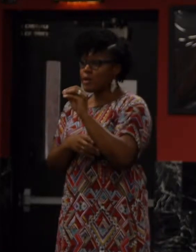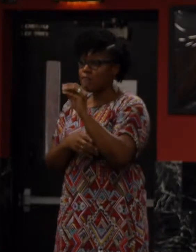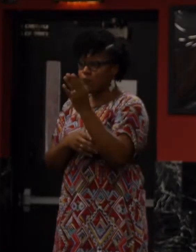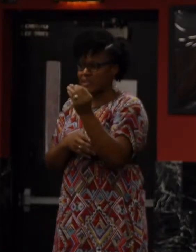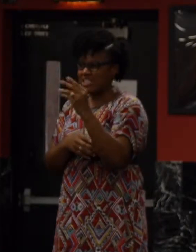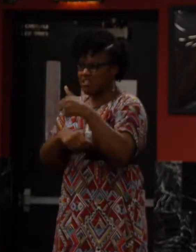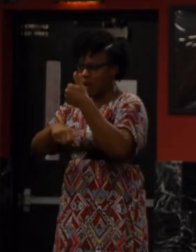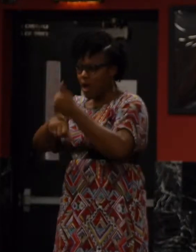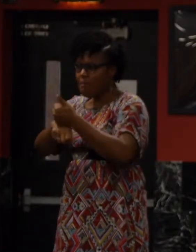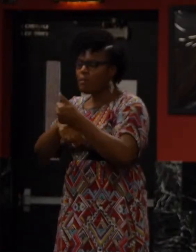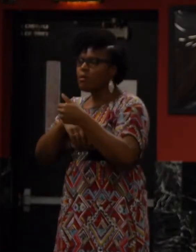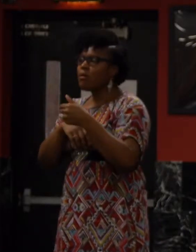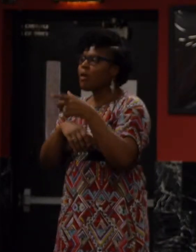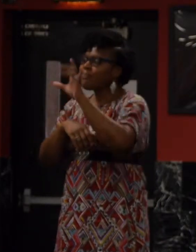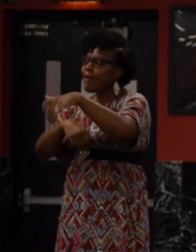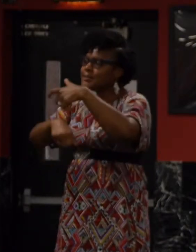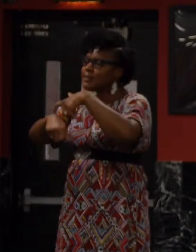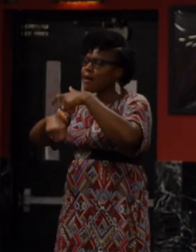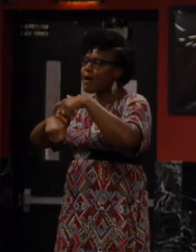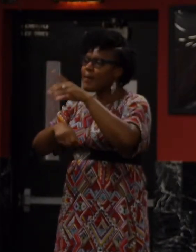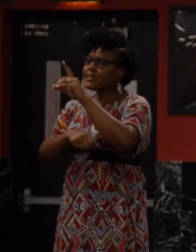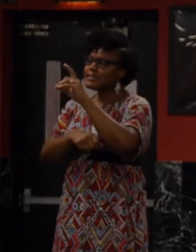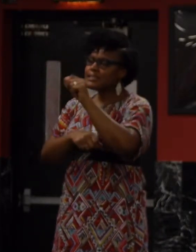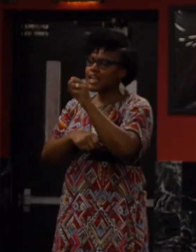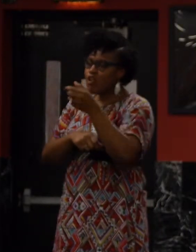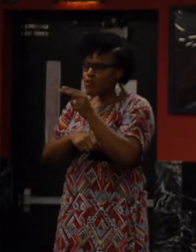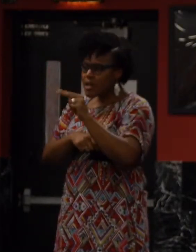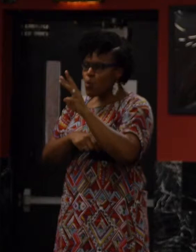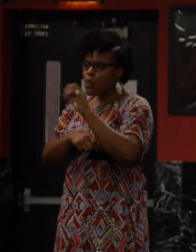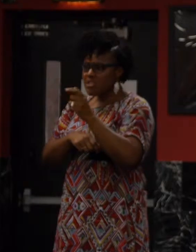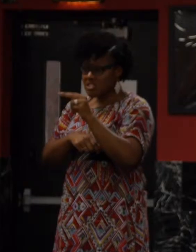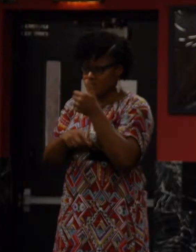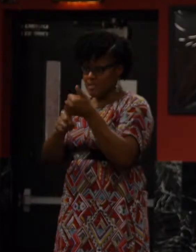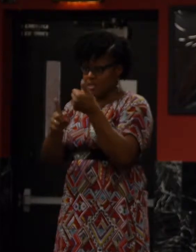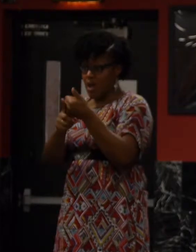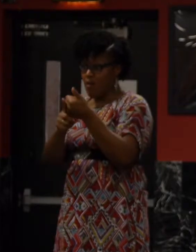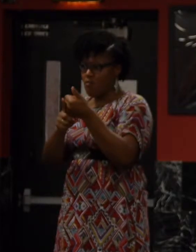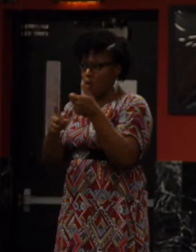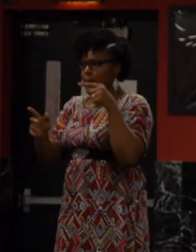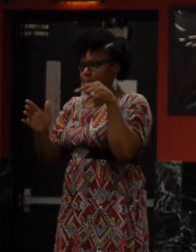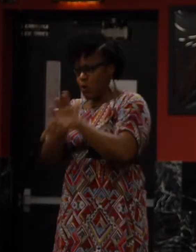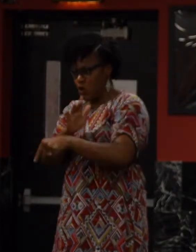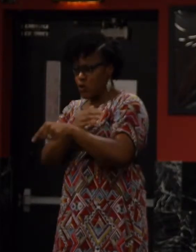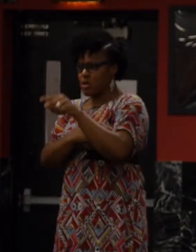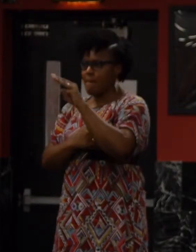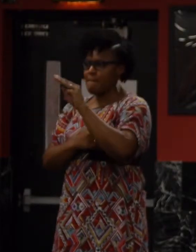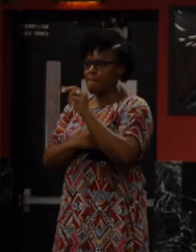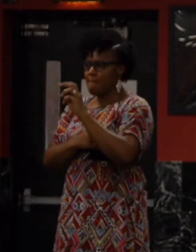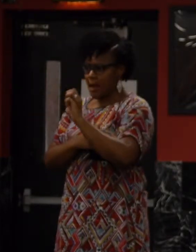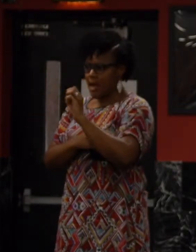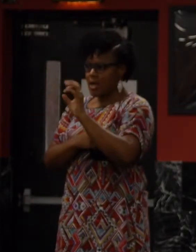course was around the time that Officer Darren Wilson murdered Mike Brown in Ferguson,